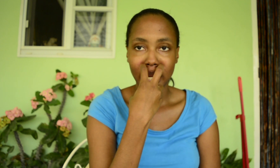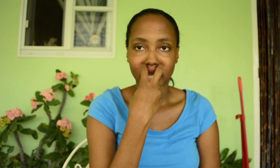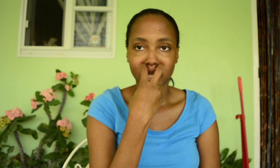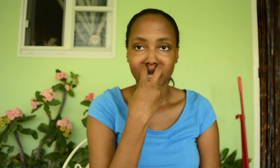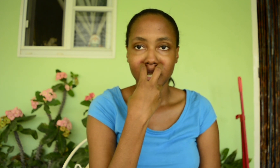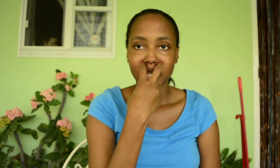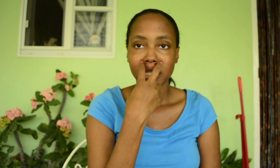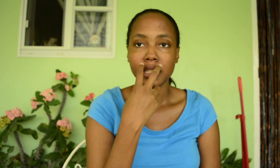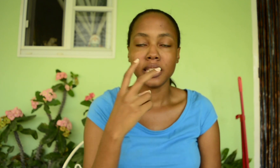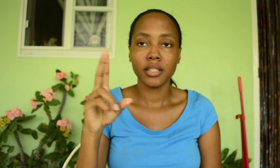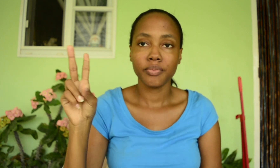blind. See,